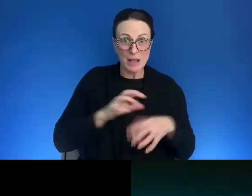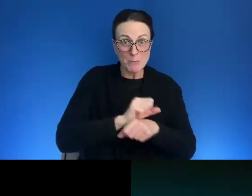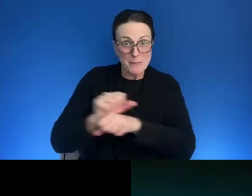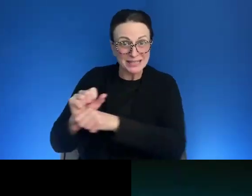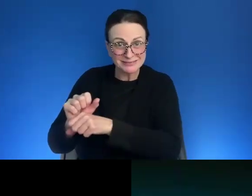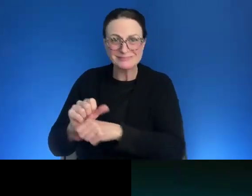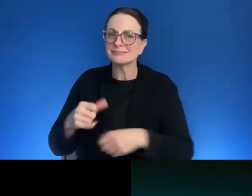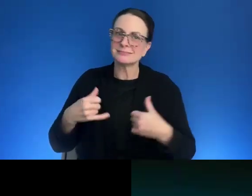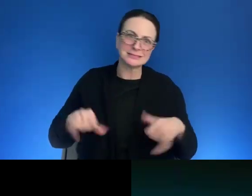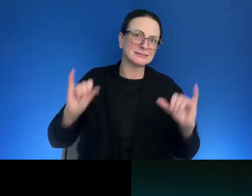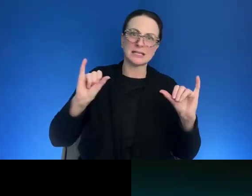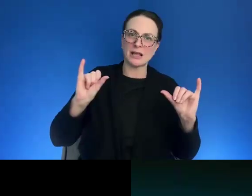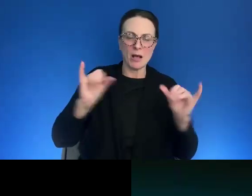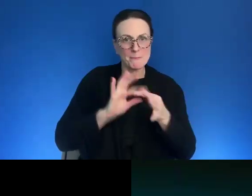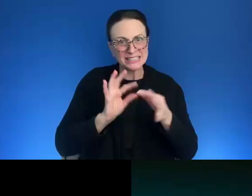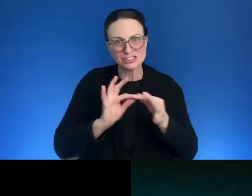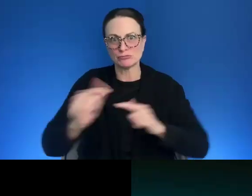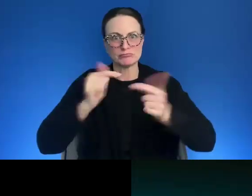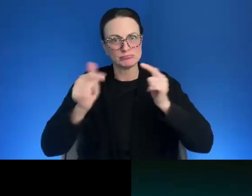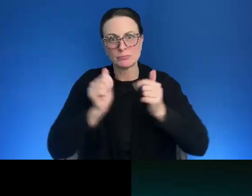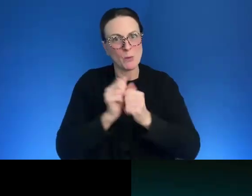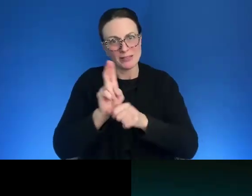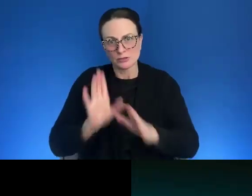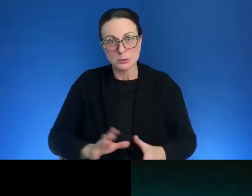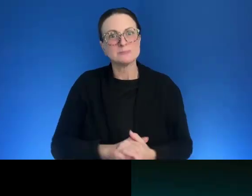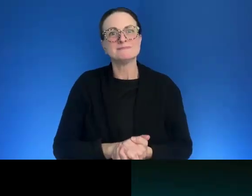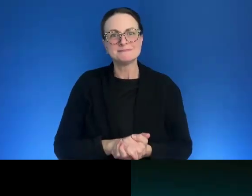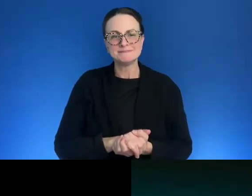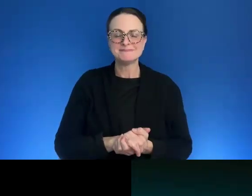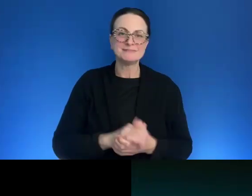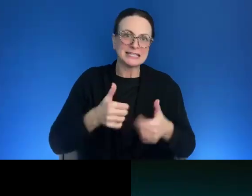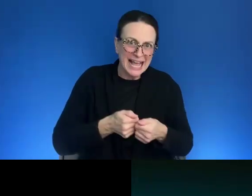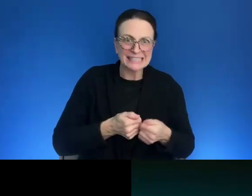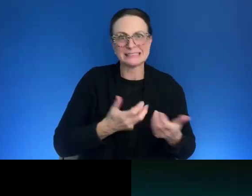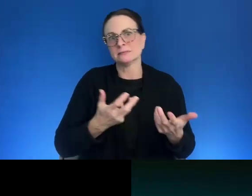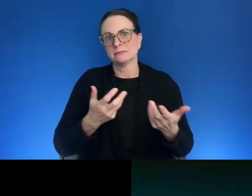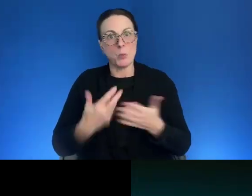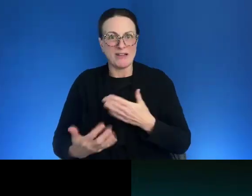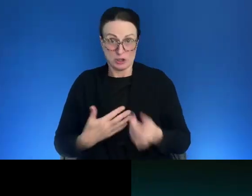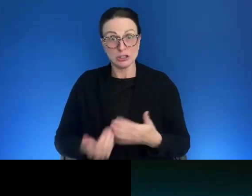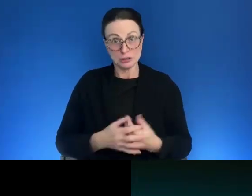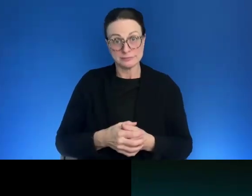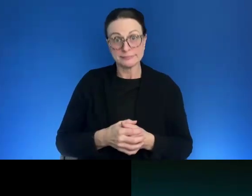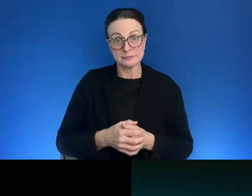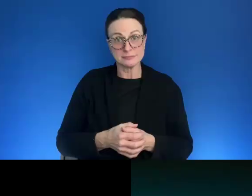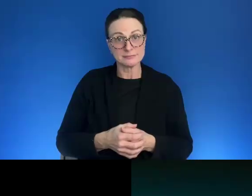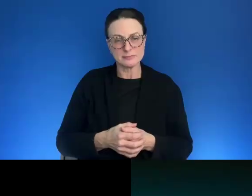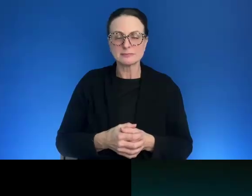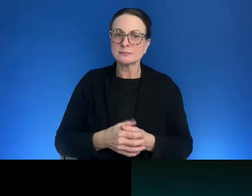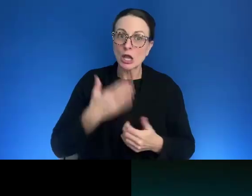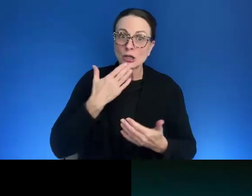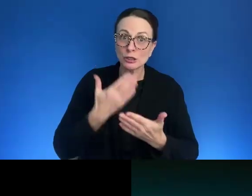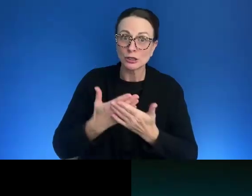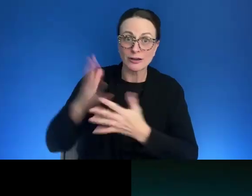appointments, you're still messaging back and forth with customers, texting. It's a good